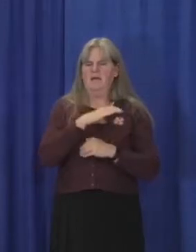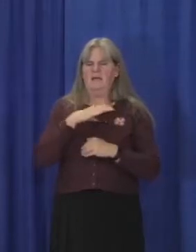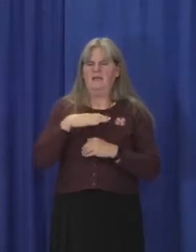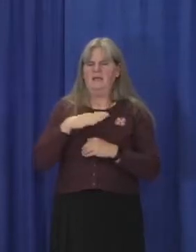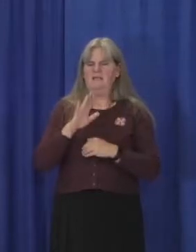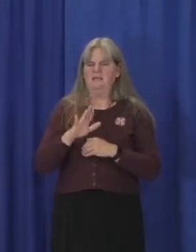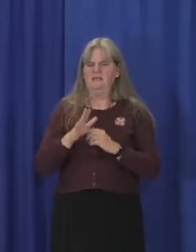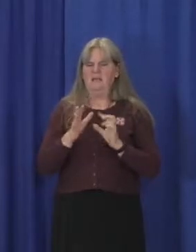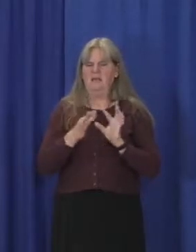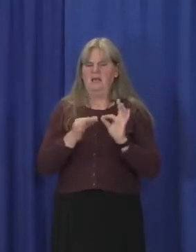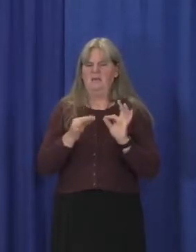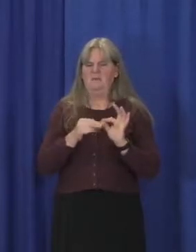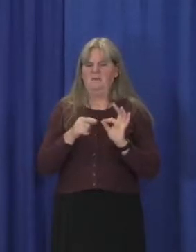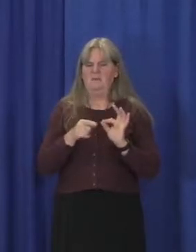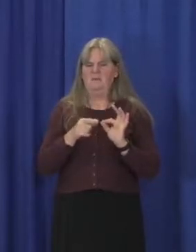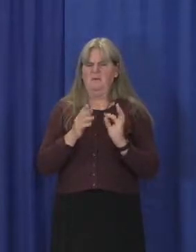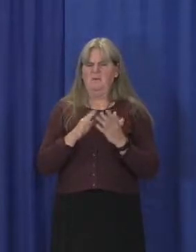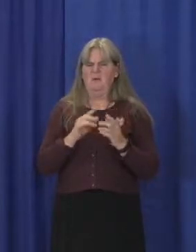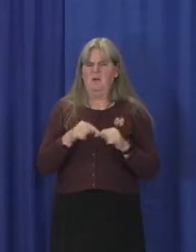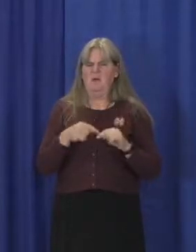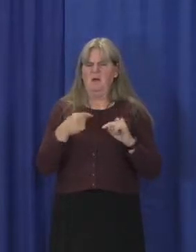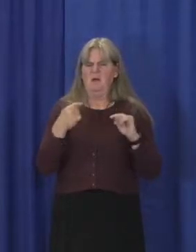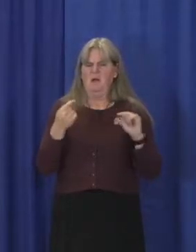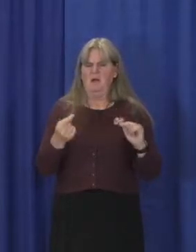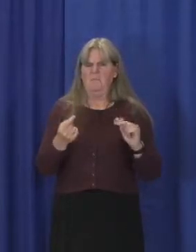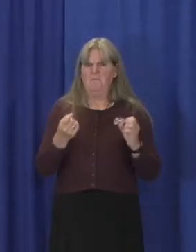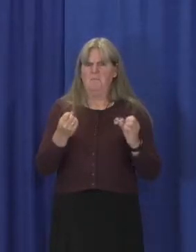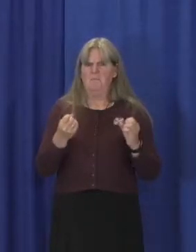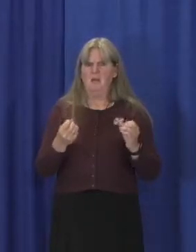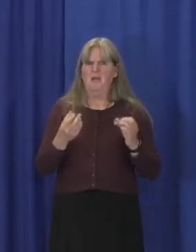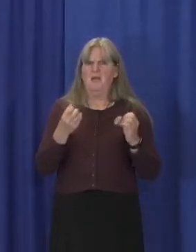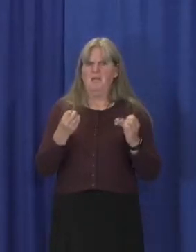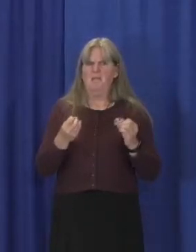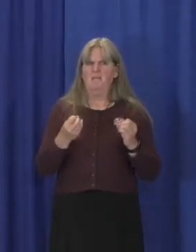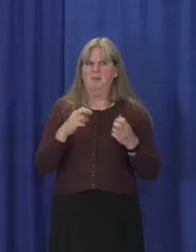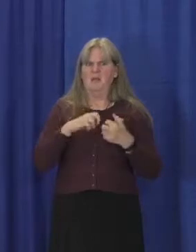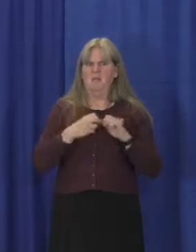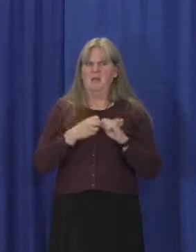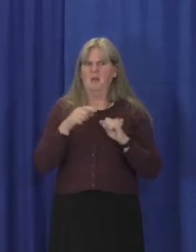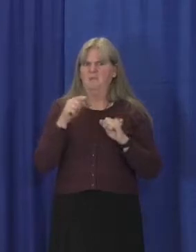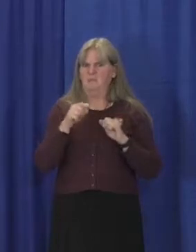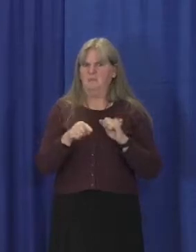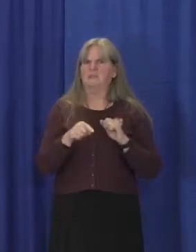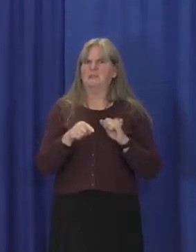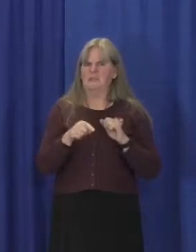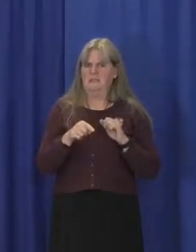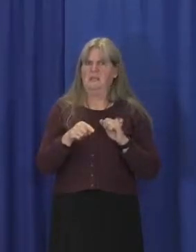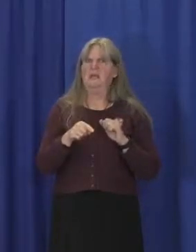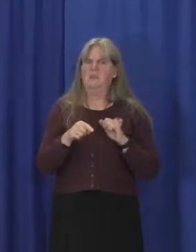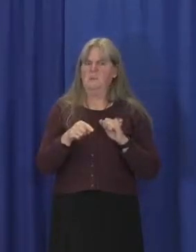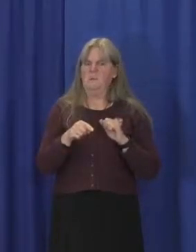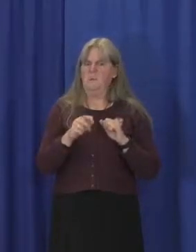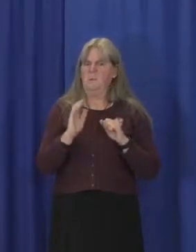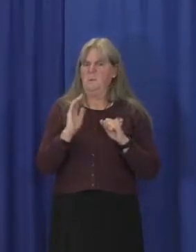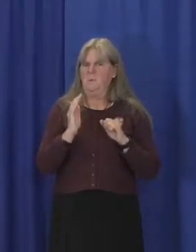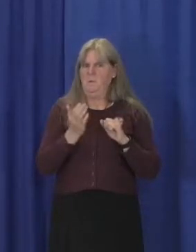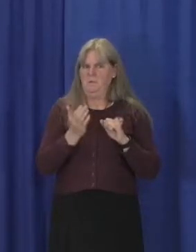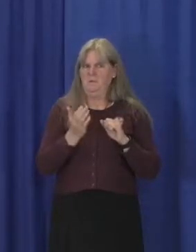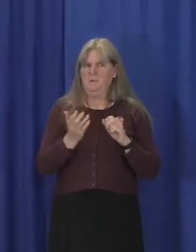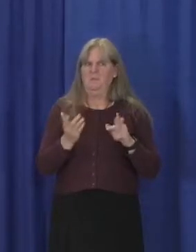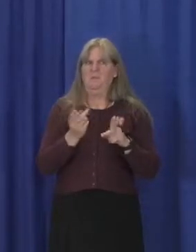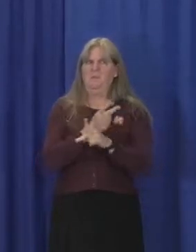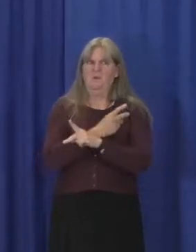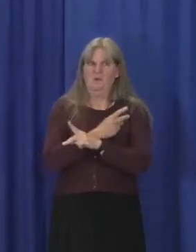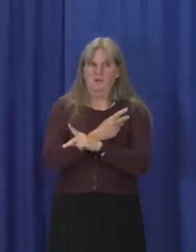picture of the precise opposite. There are a whole bunch of deep-seated issues there that are basically compounding the